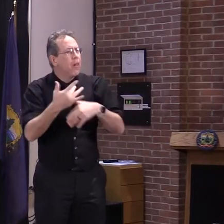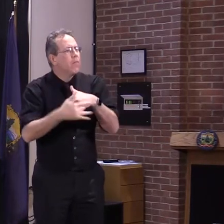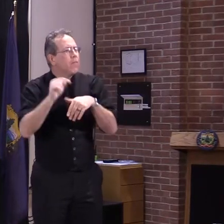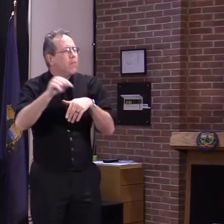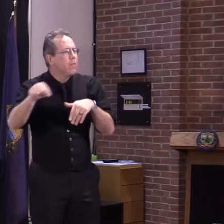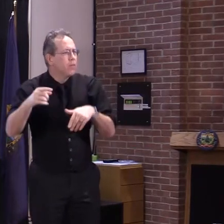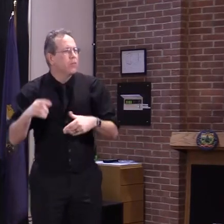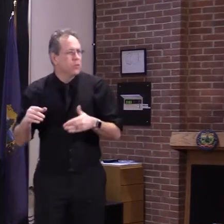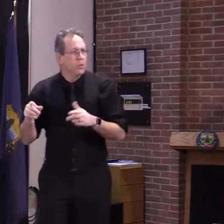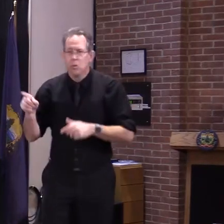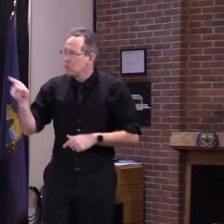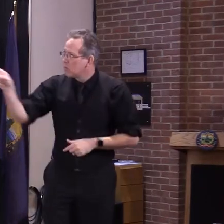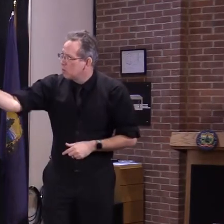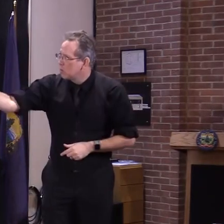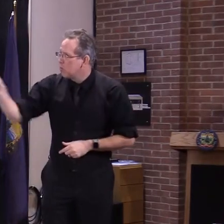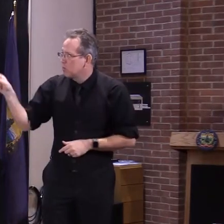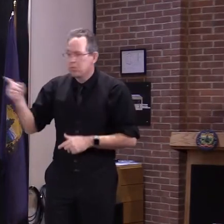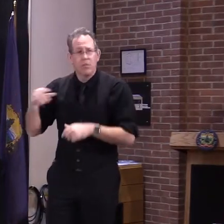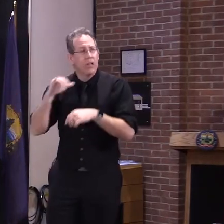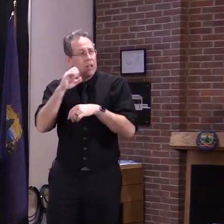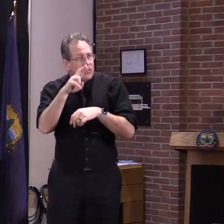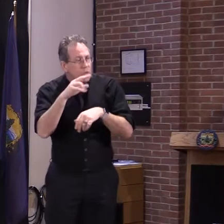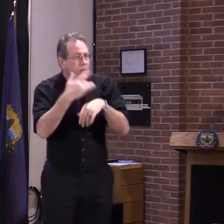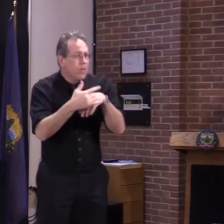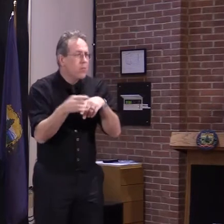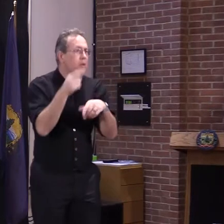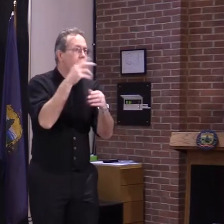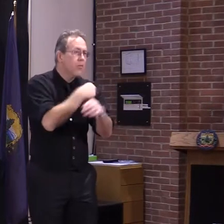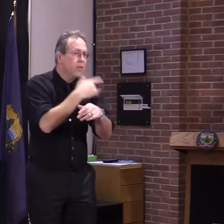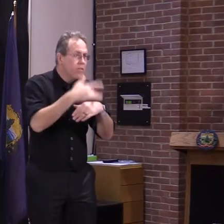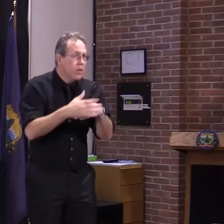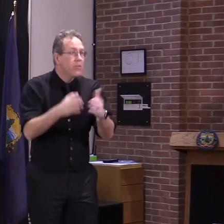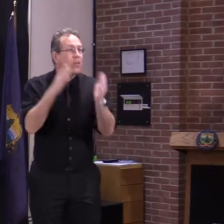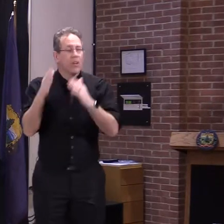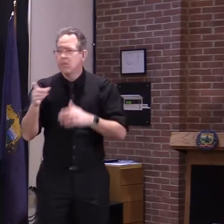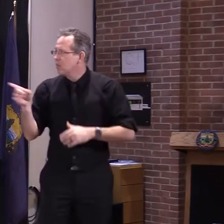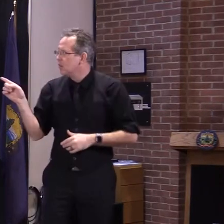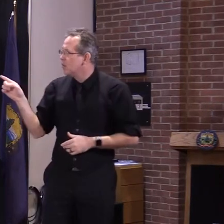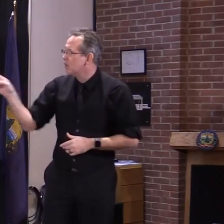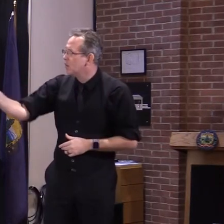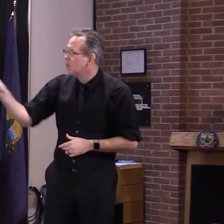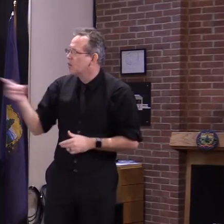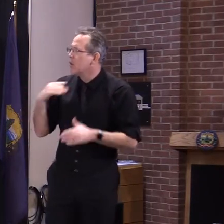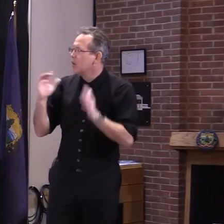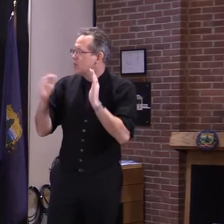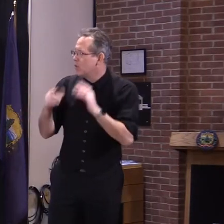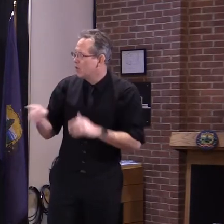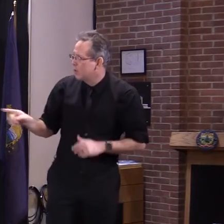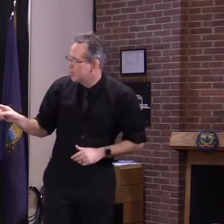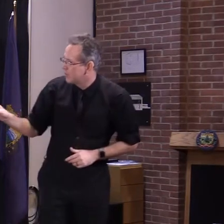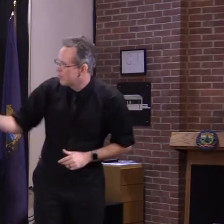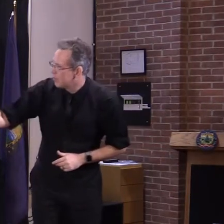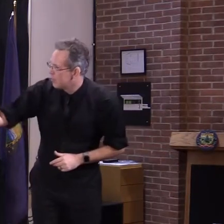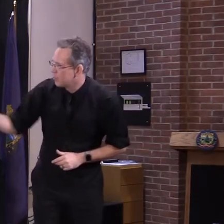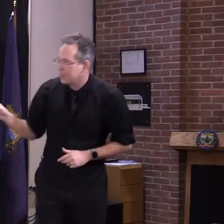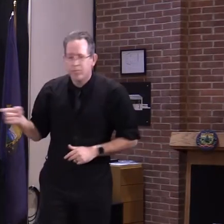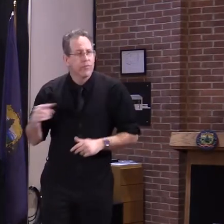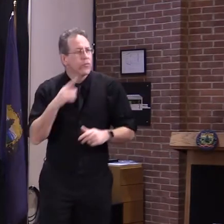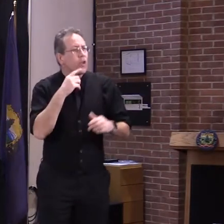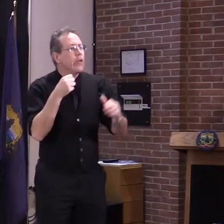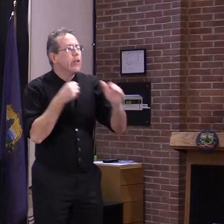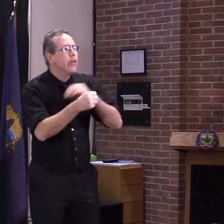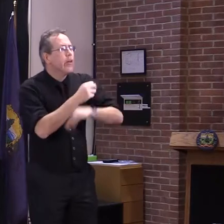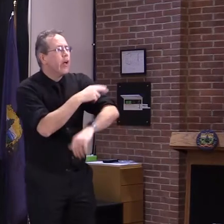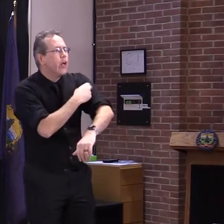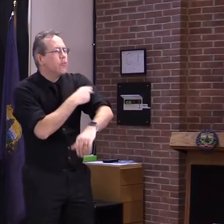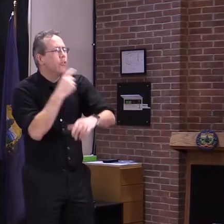there. And then these next two slides, we've been showing these every week, but again, the hospitals that do occur tend to happen in those 65 and older. You